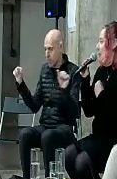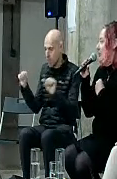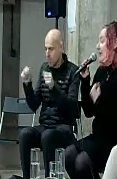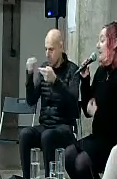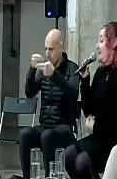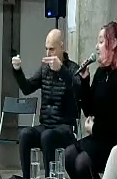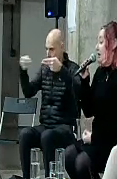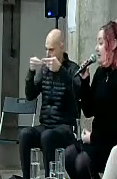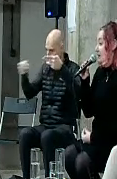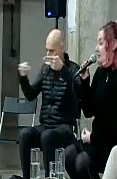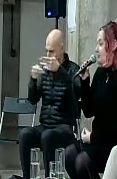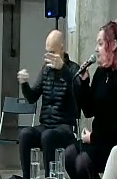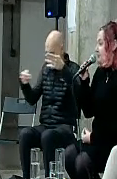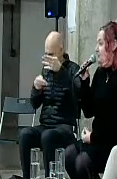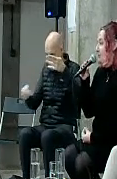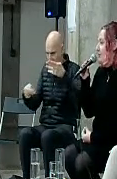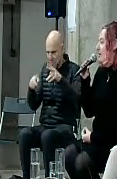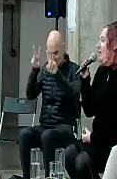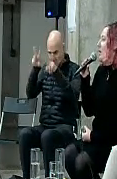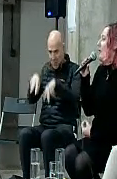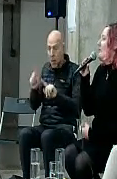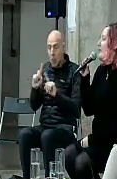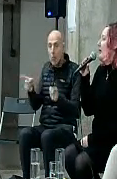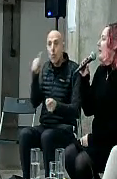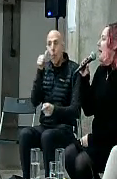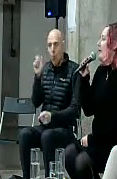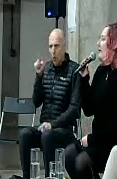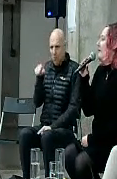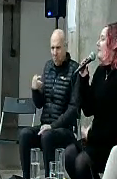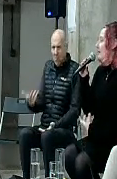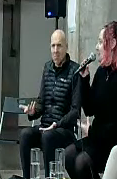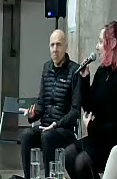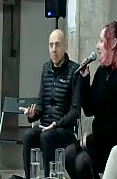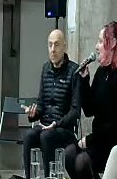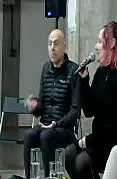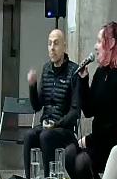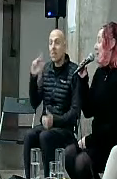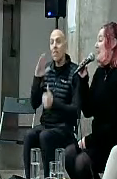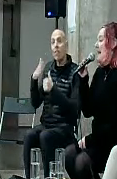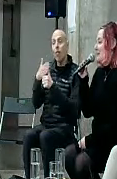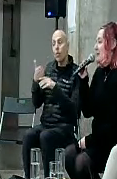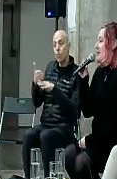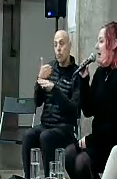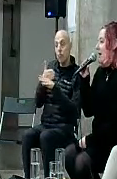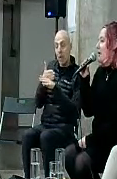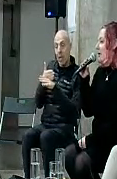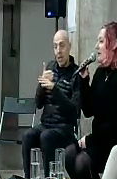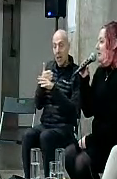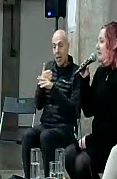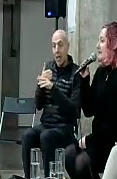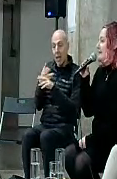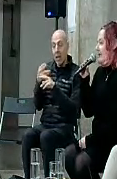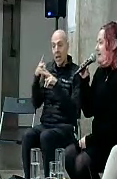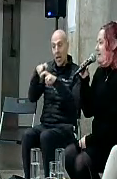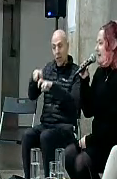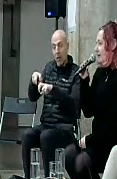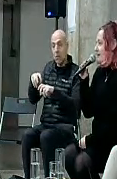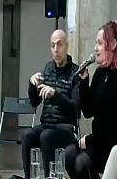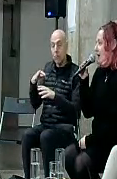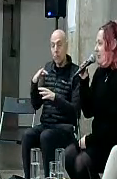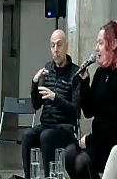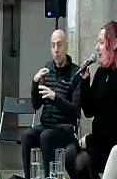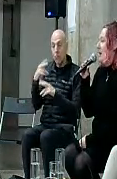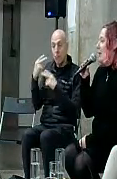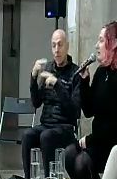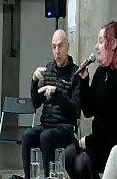even tell which case it's referring to. So at the first pre-inquest review, I was adamant that I not only wanted to see